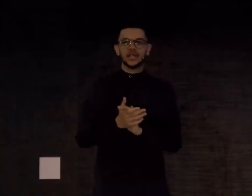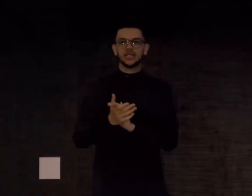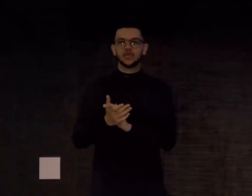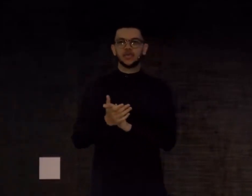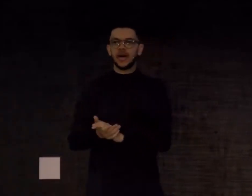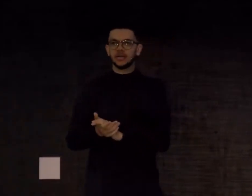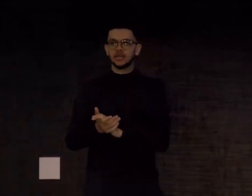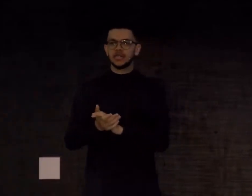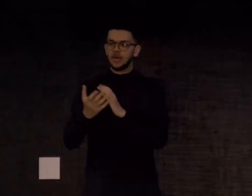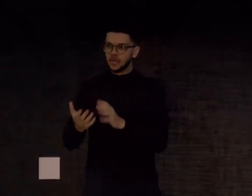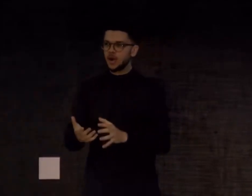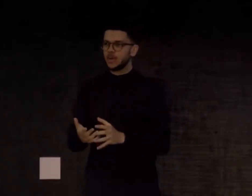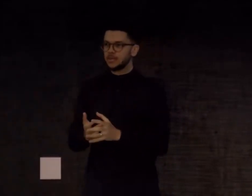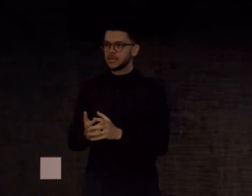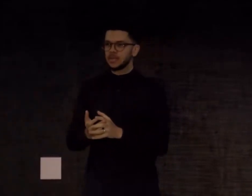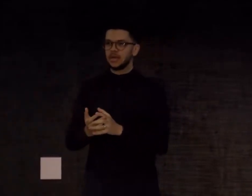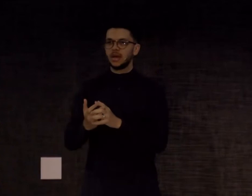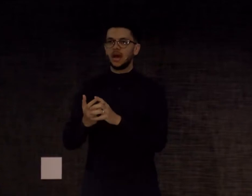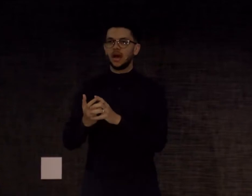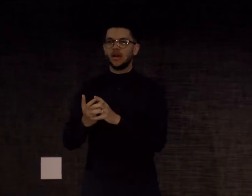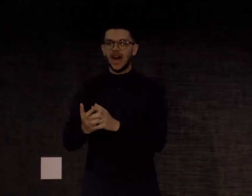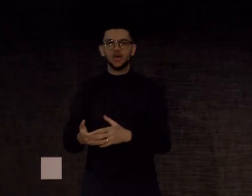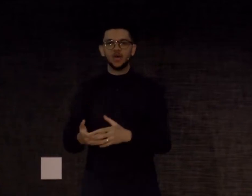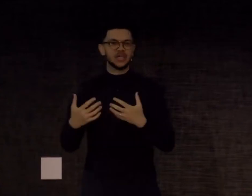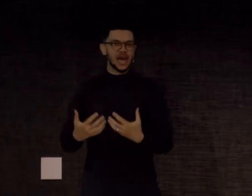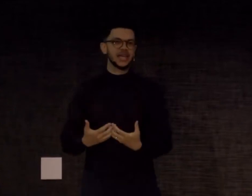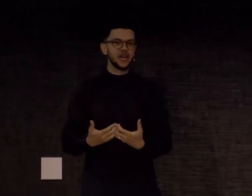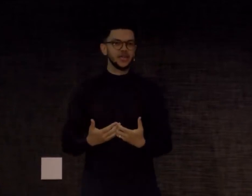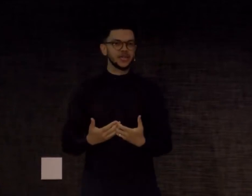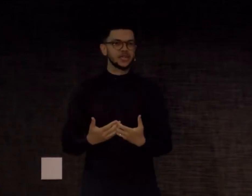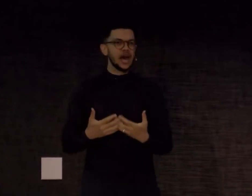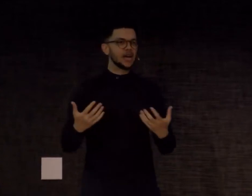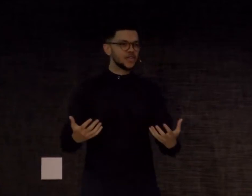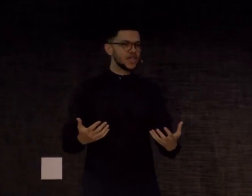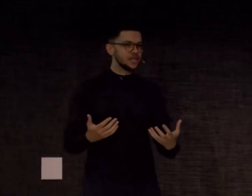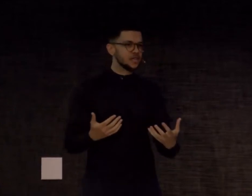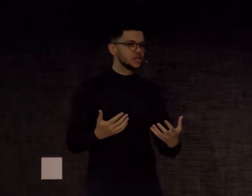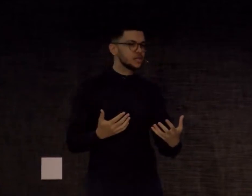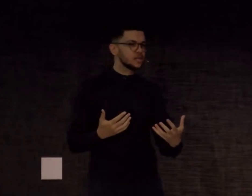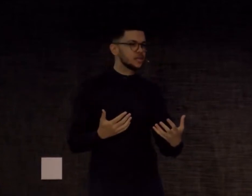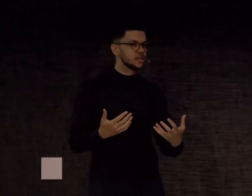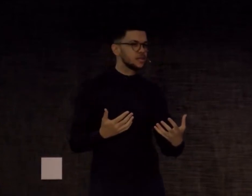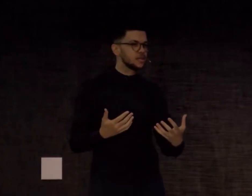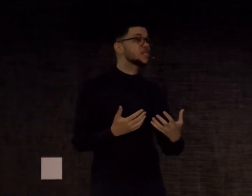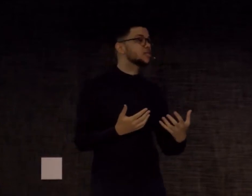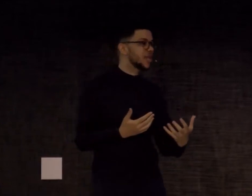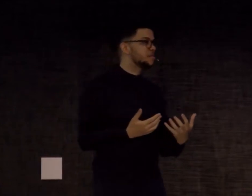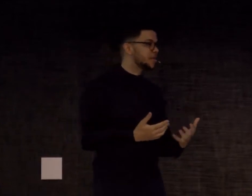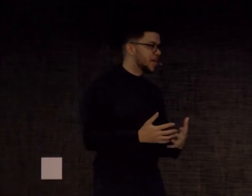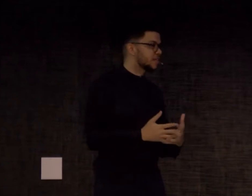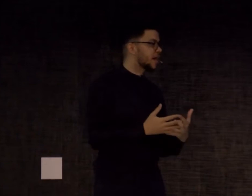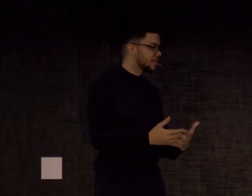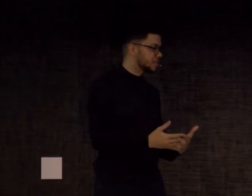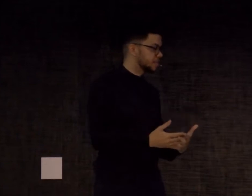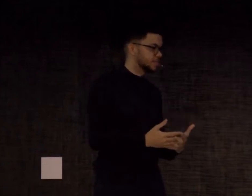I'd like to speak about some of the problems of how we diagnose our country's multiple and